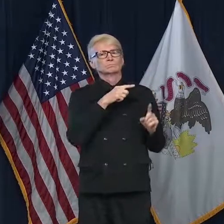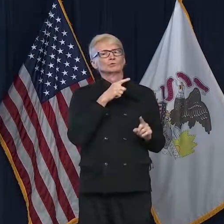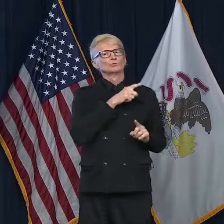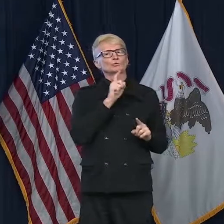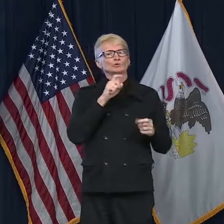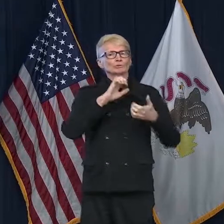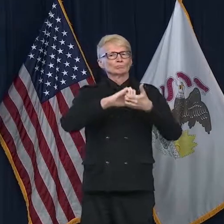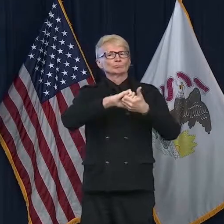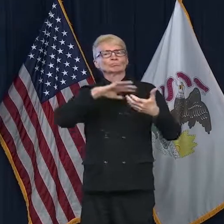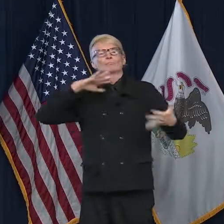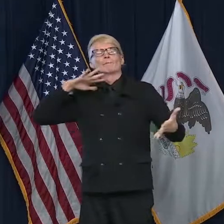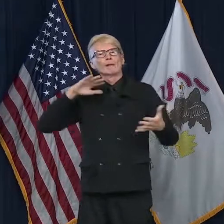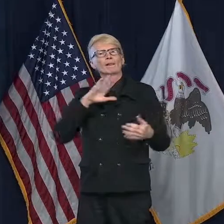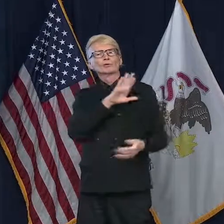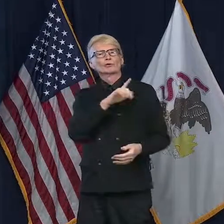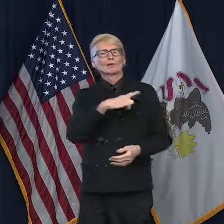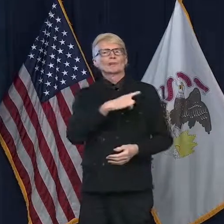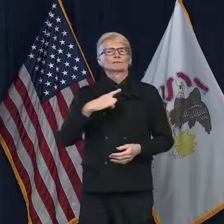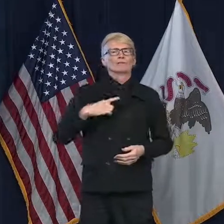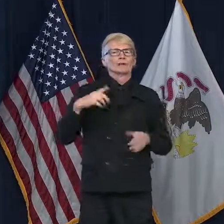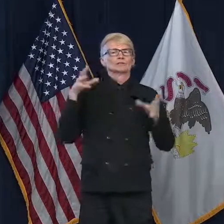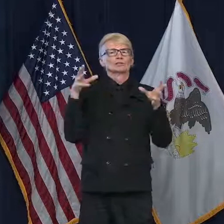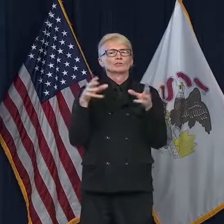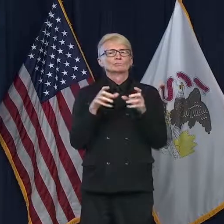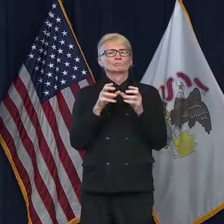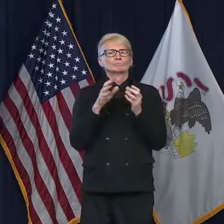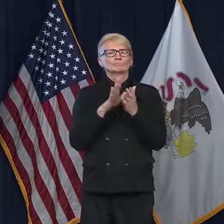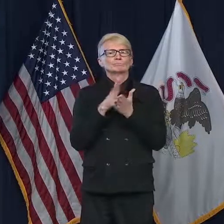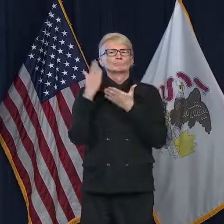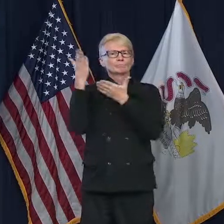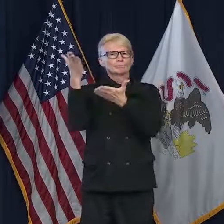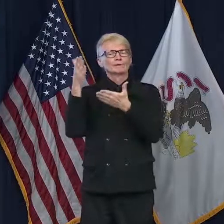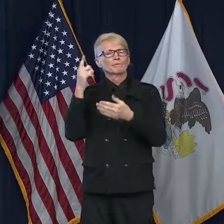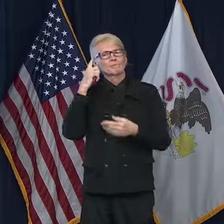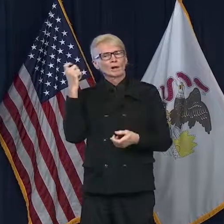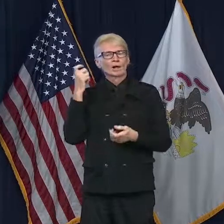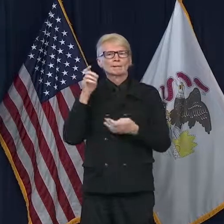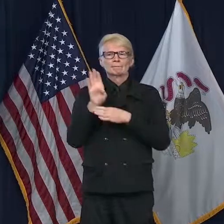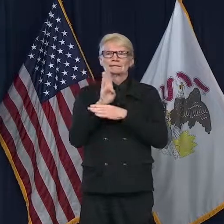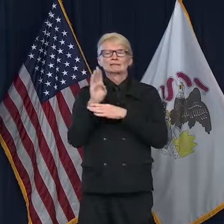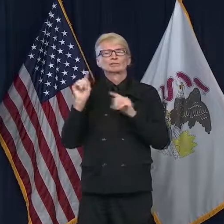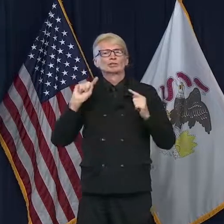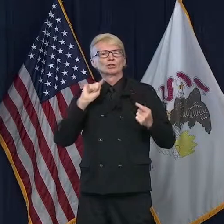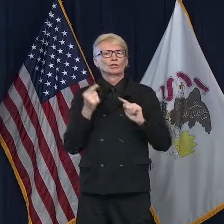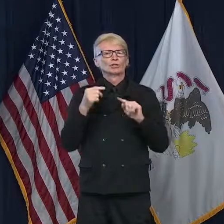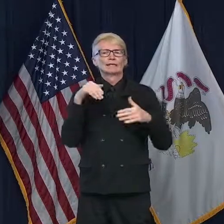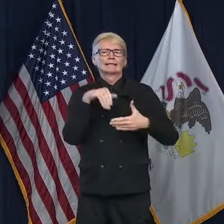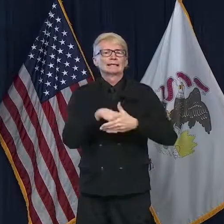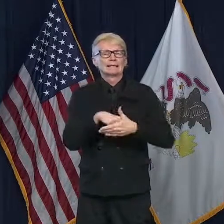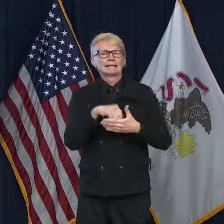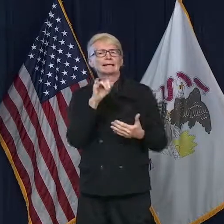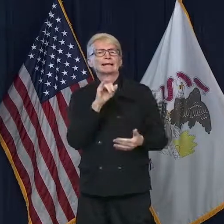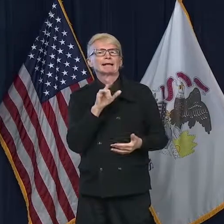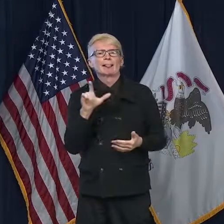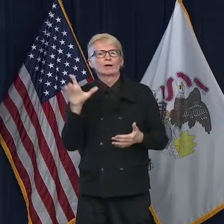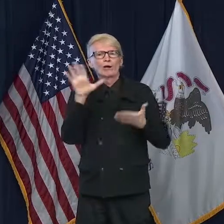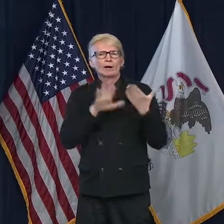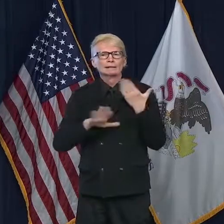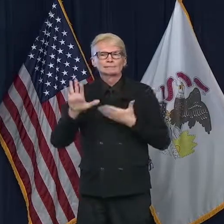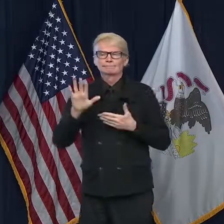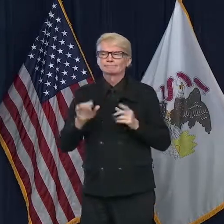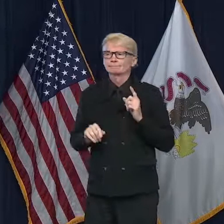decoupling legislation, saying it would hurt struggling Illinois businesses during the pandemic. What's your response? Well, I think what the